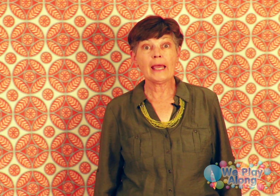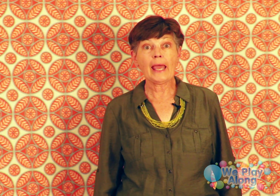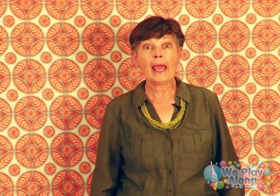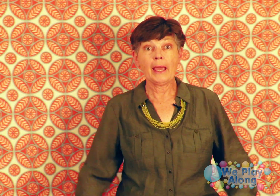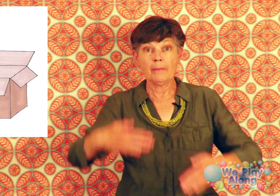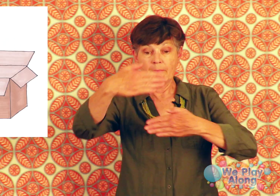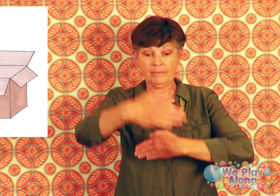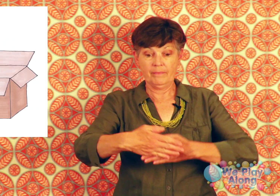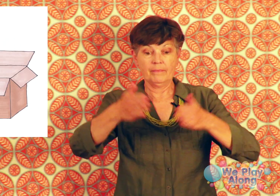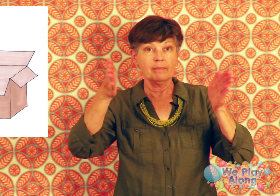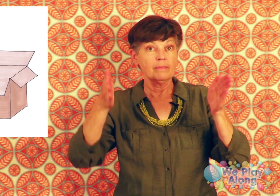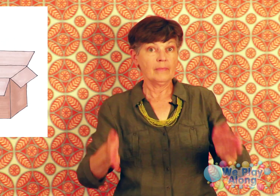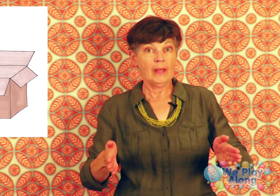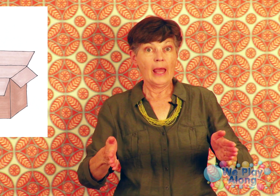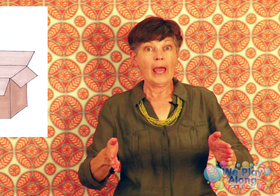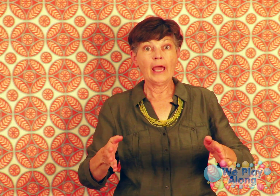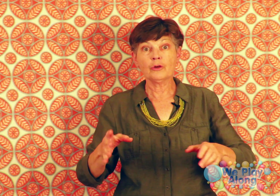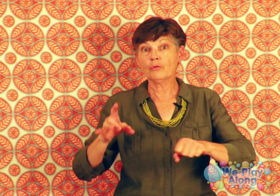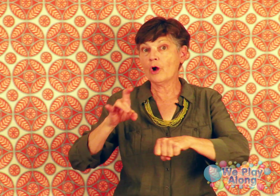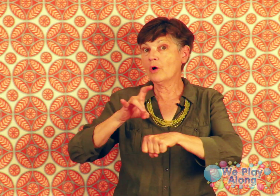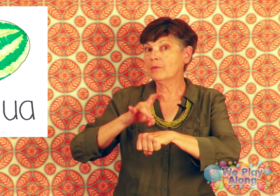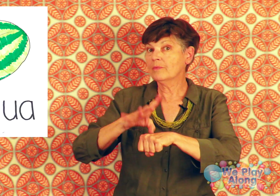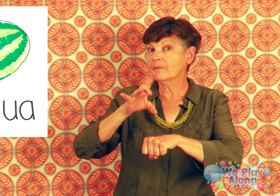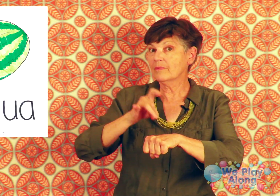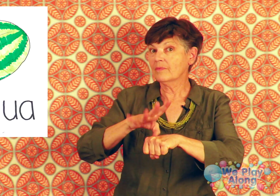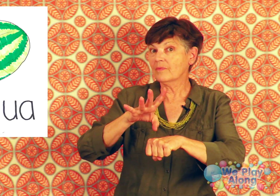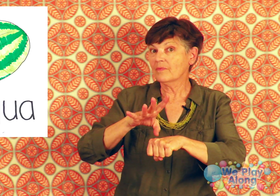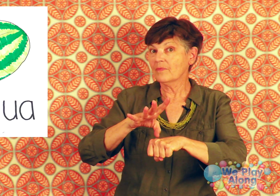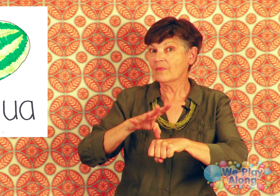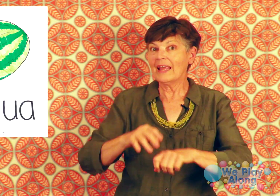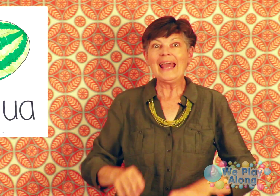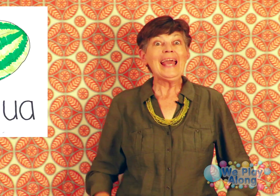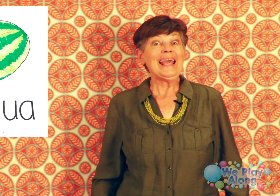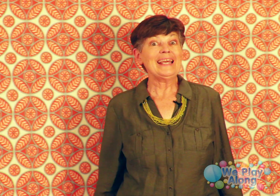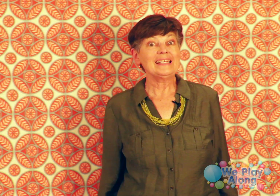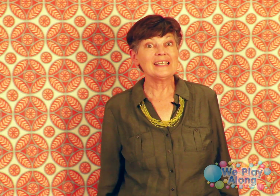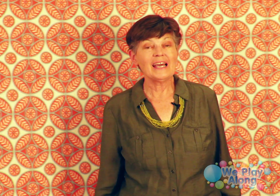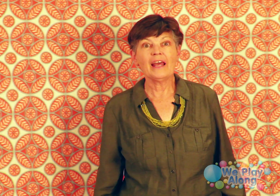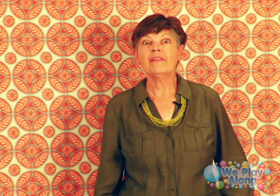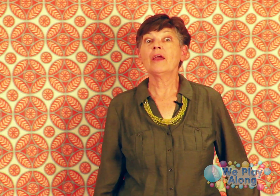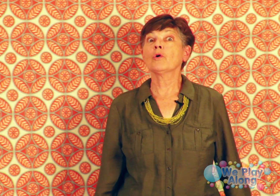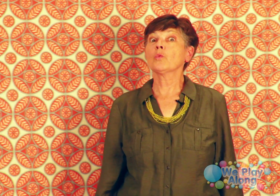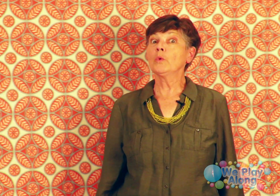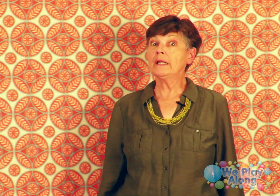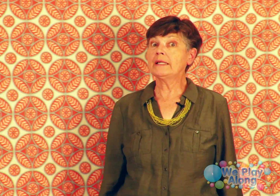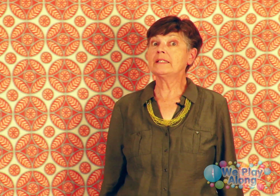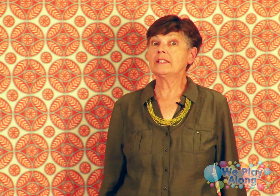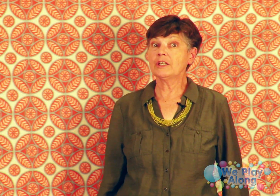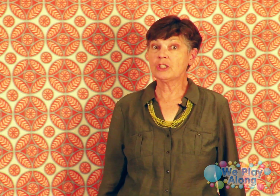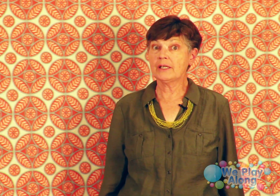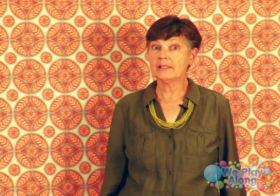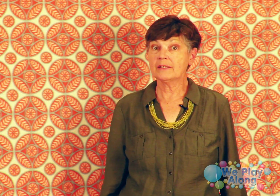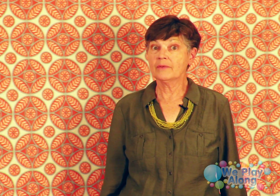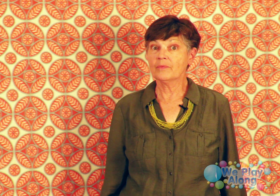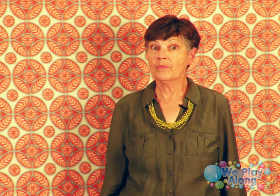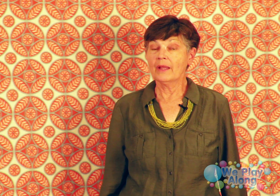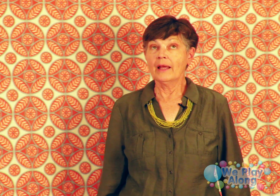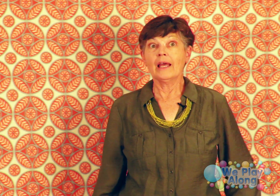take and grow. He did, and they were really delicious. Now